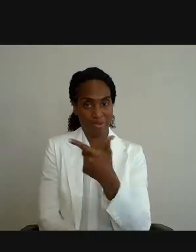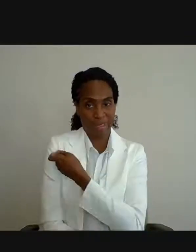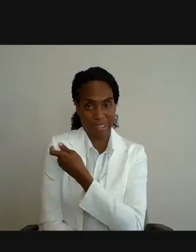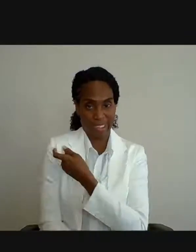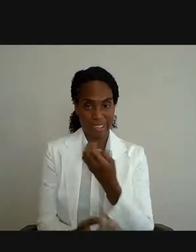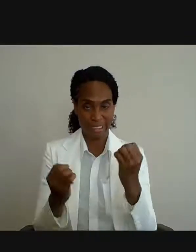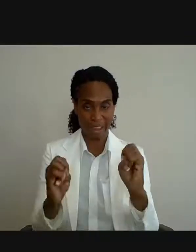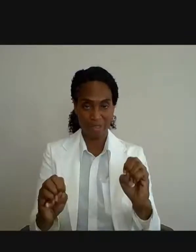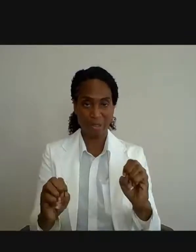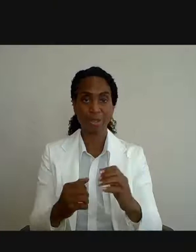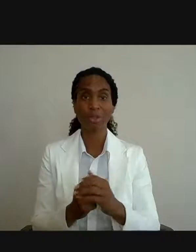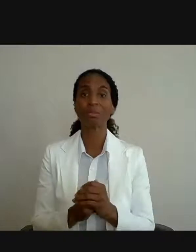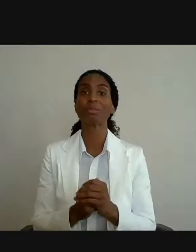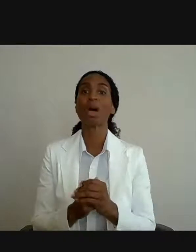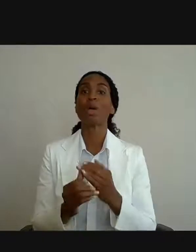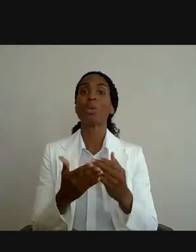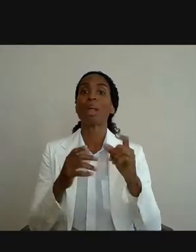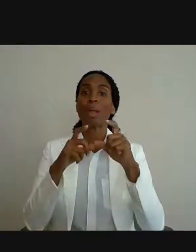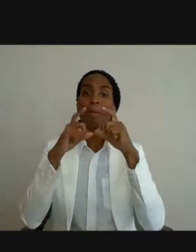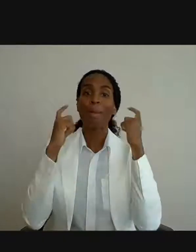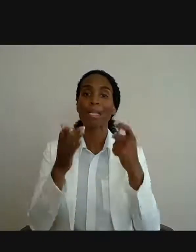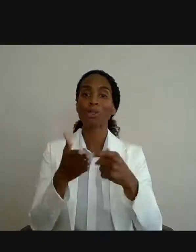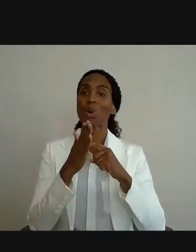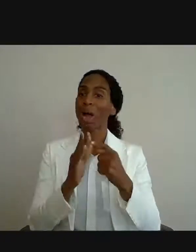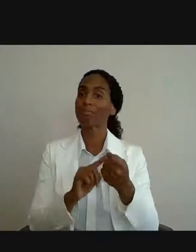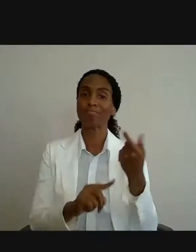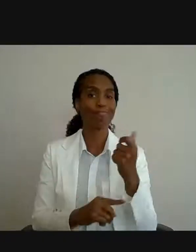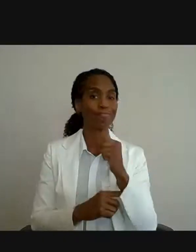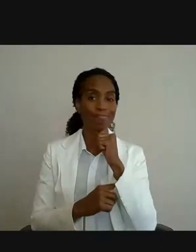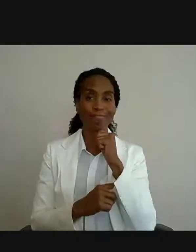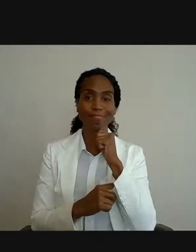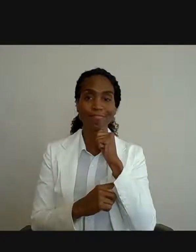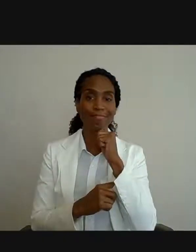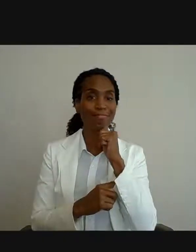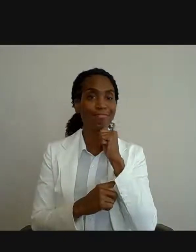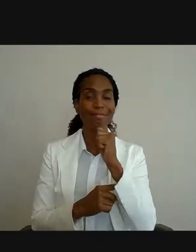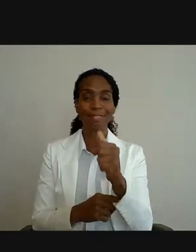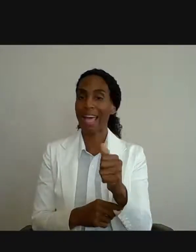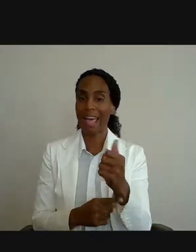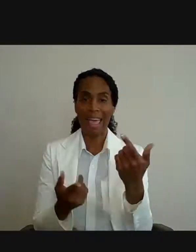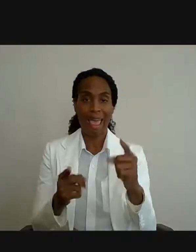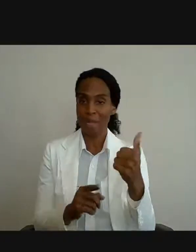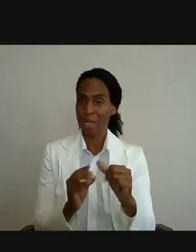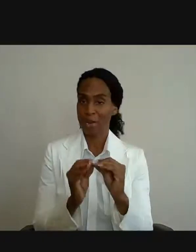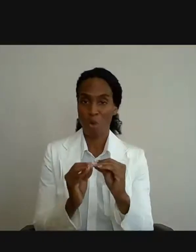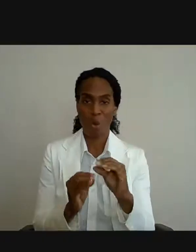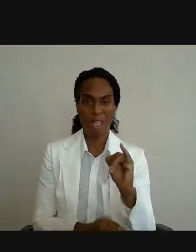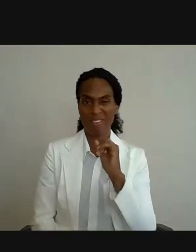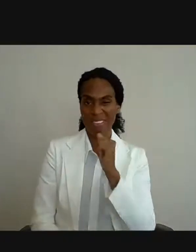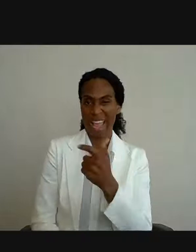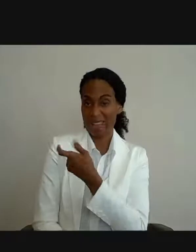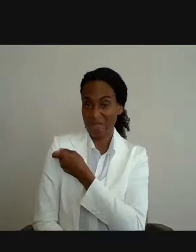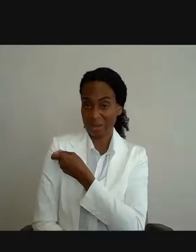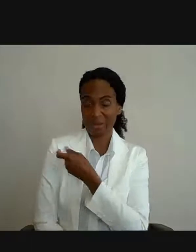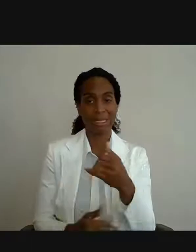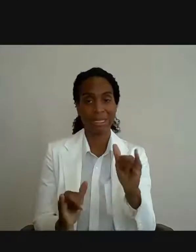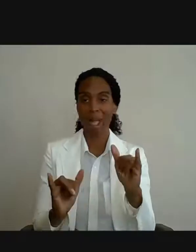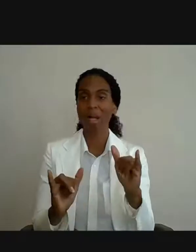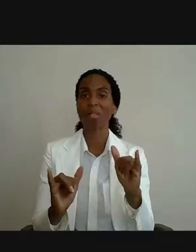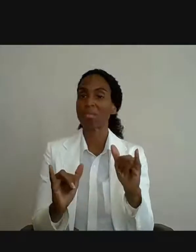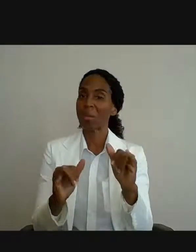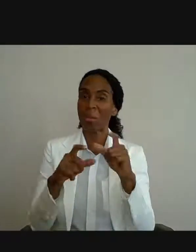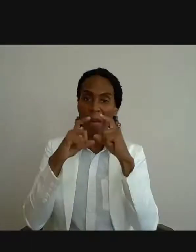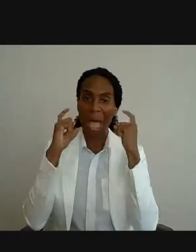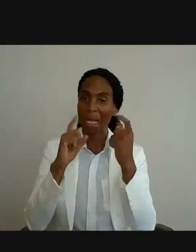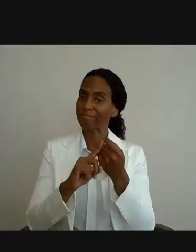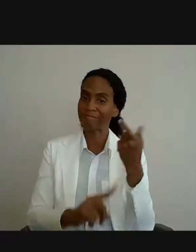the mask mandate will no longer be in place for unvaccinated individuals, Certainly, our clear recommendation